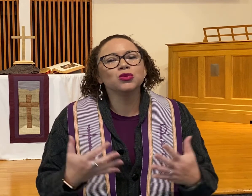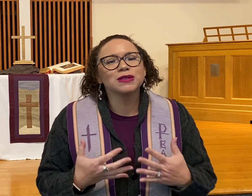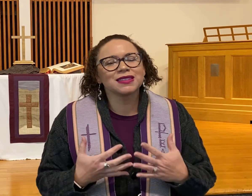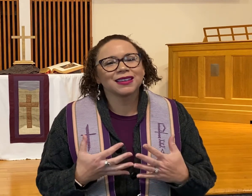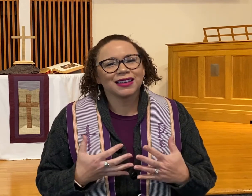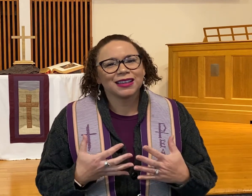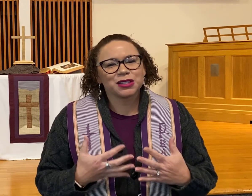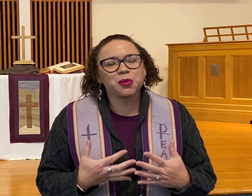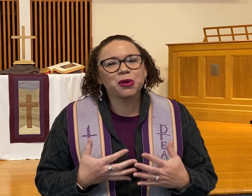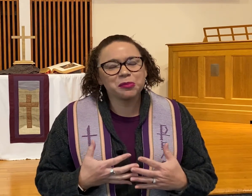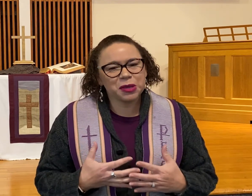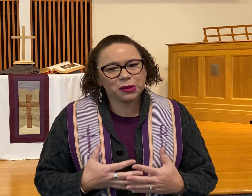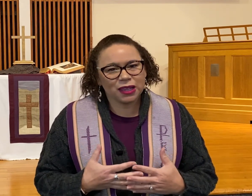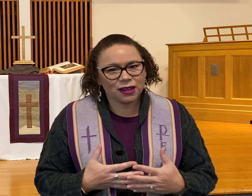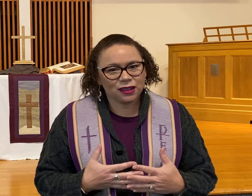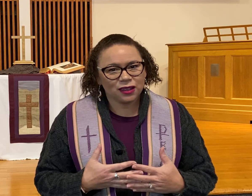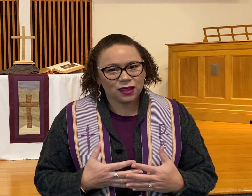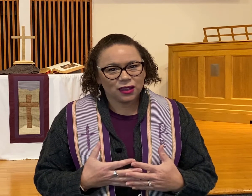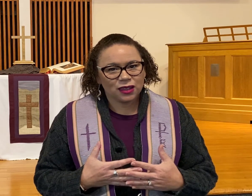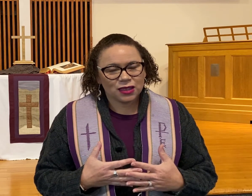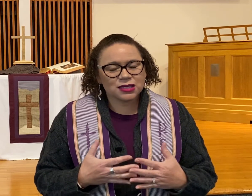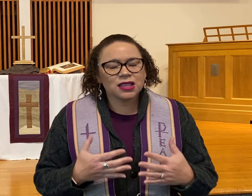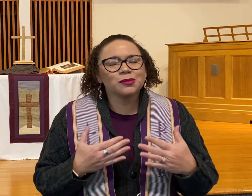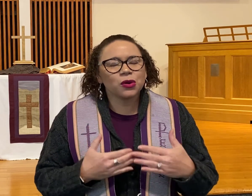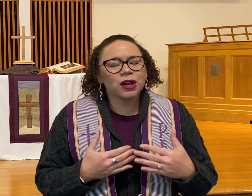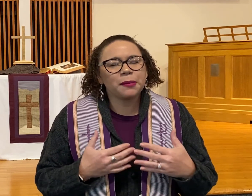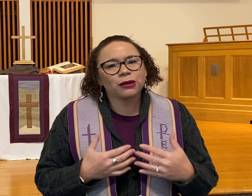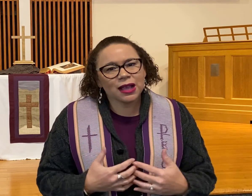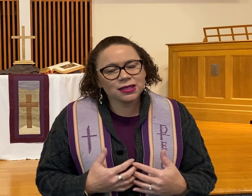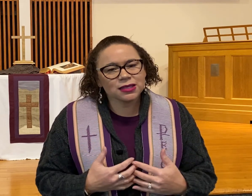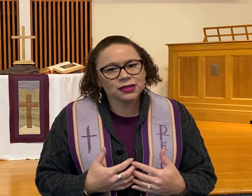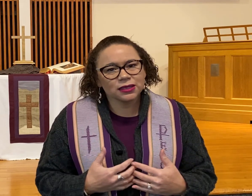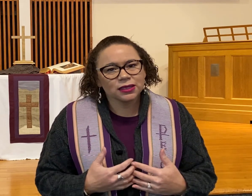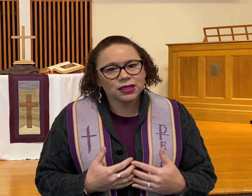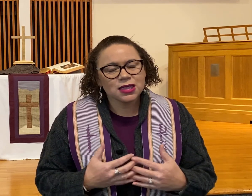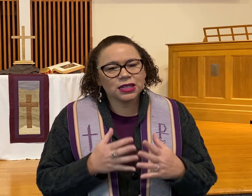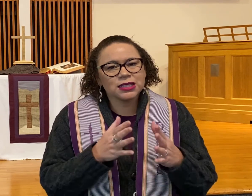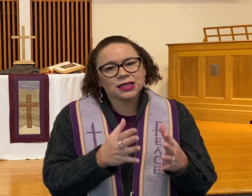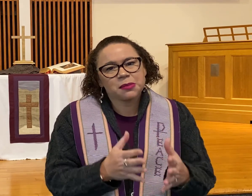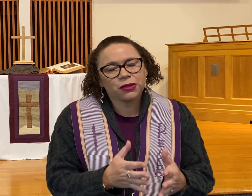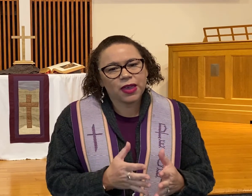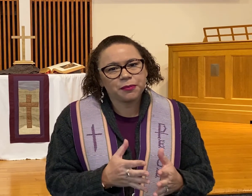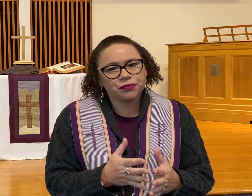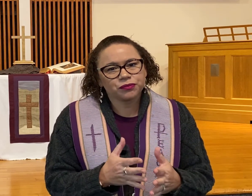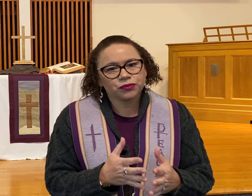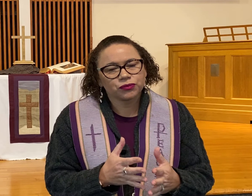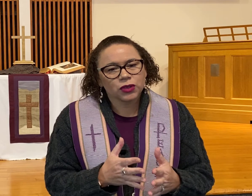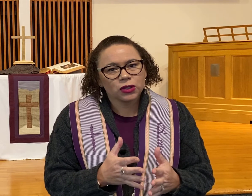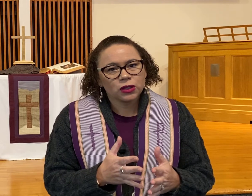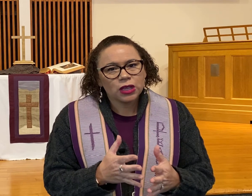choose to welcome people in that says more about us than it does about them. In